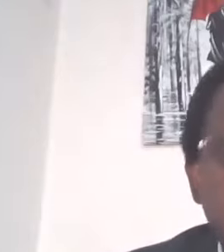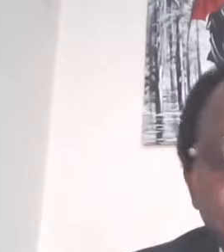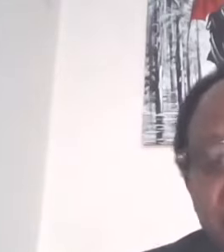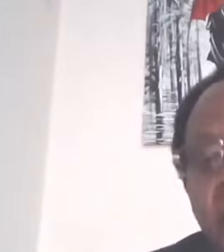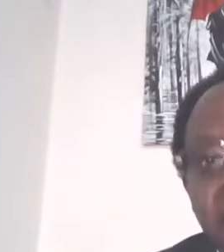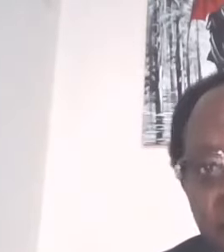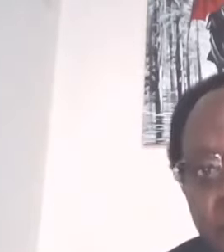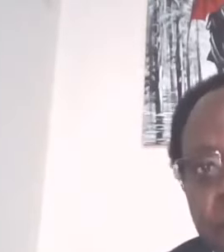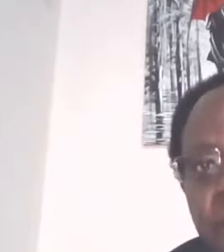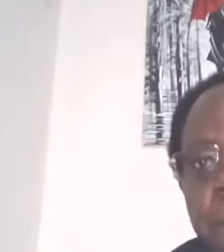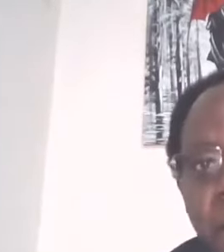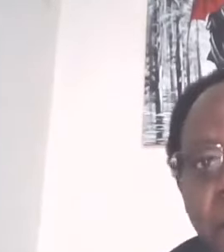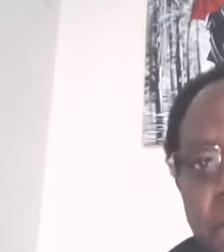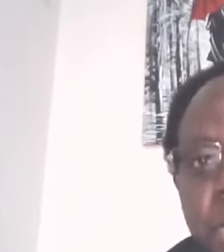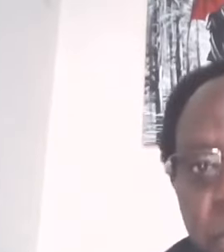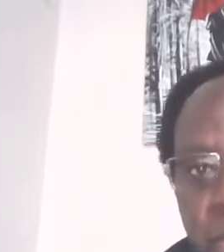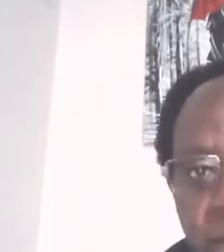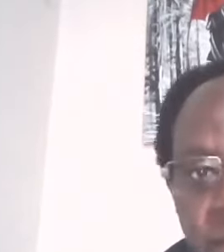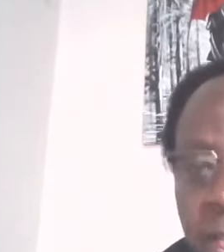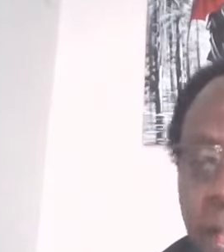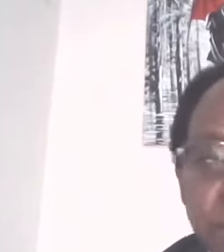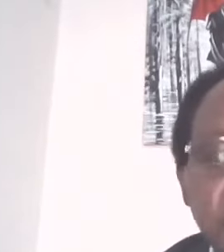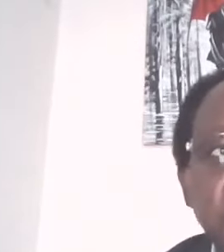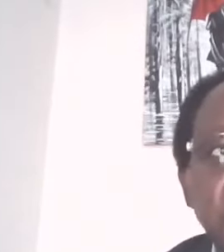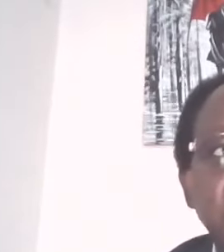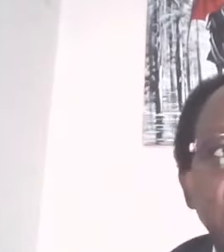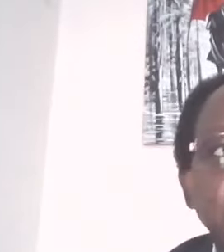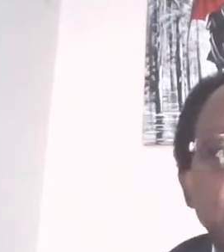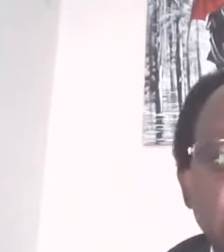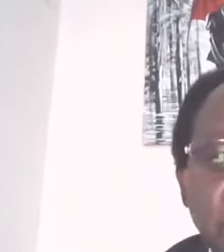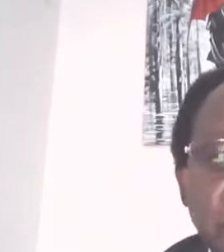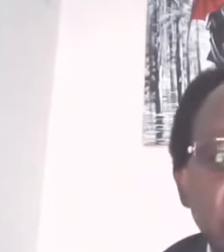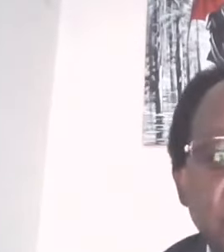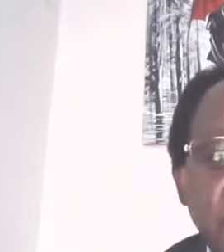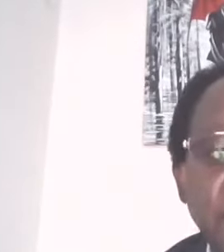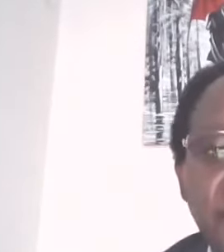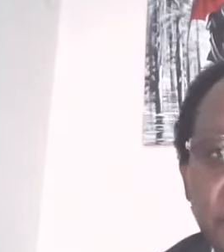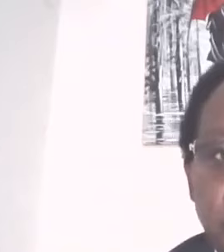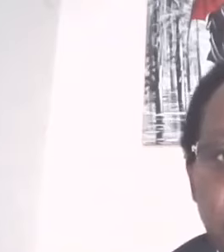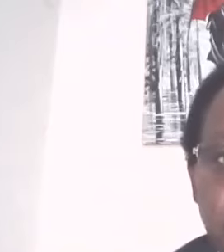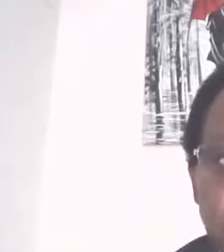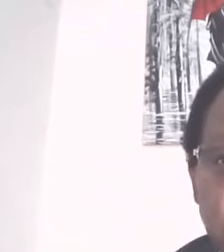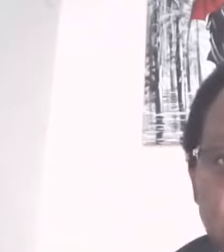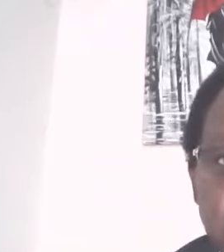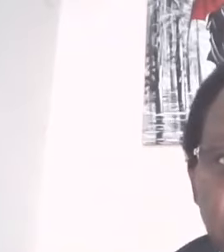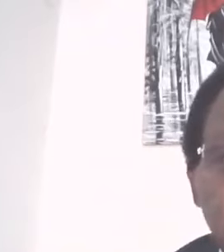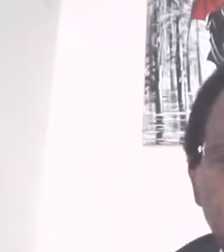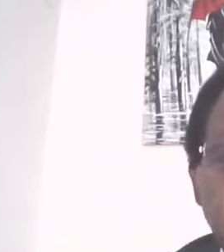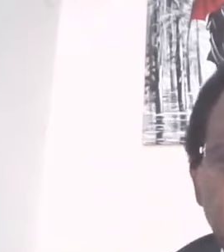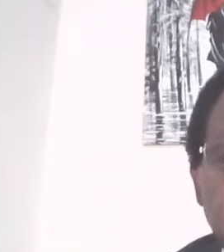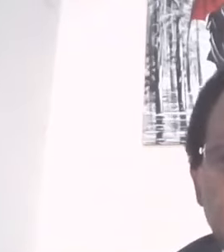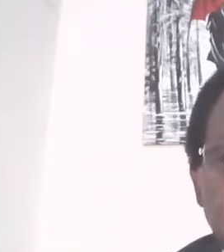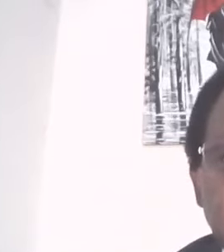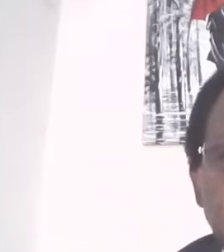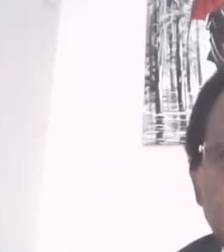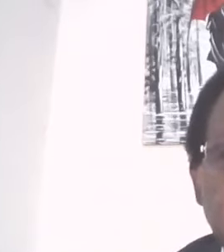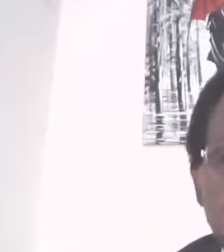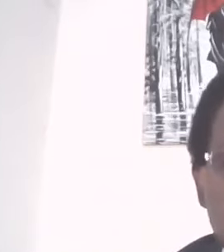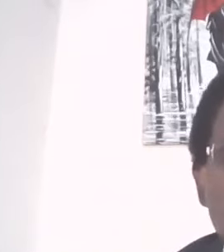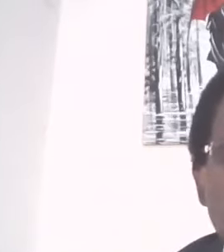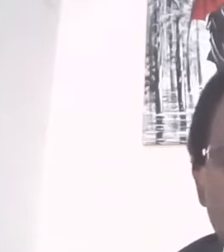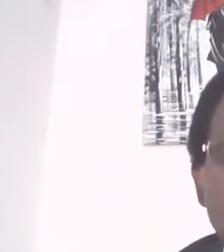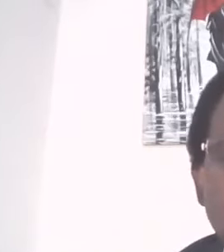imposed. HR have the power to do that. I've seen many clients who have been referred by HR organizations and they have demanded